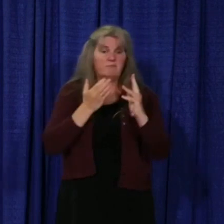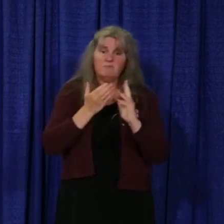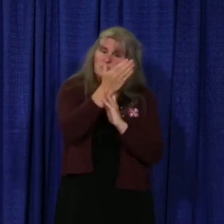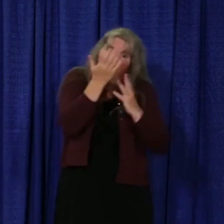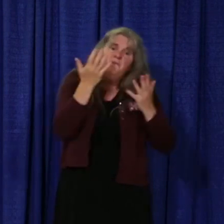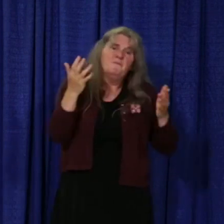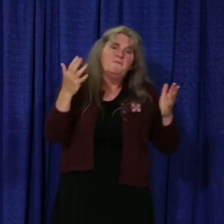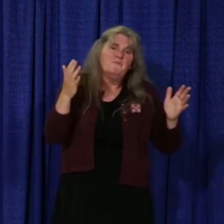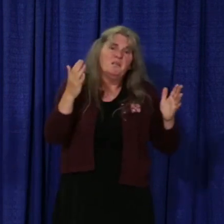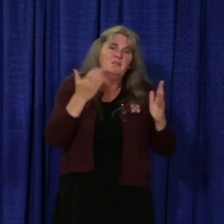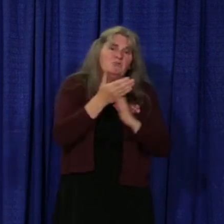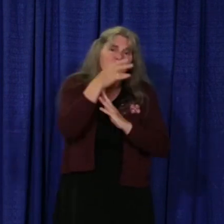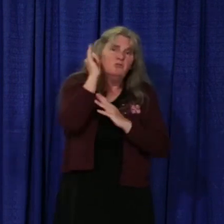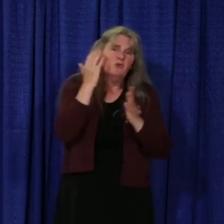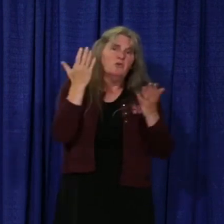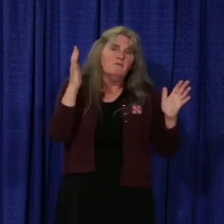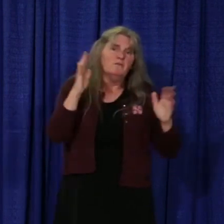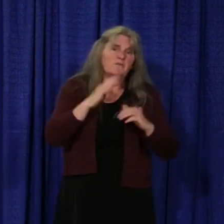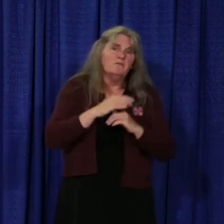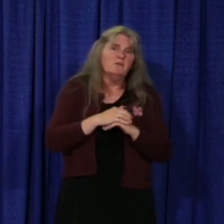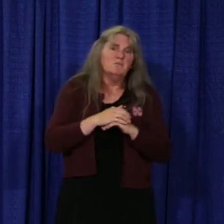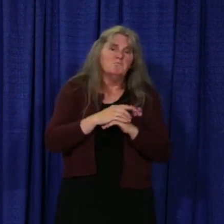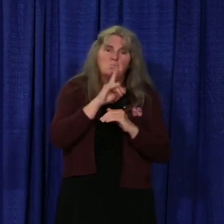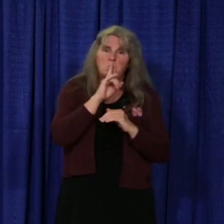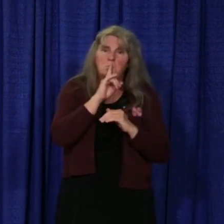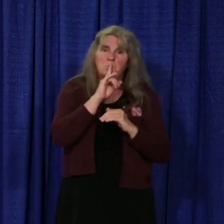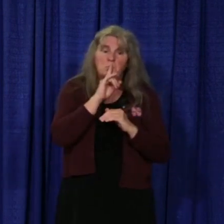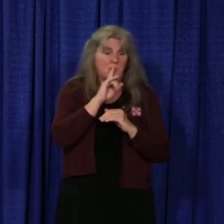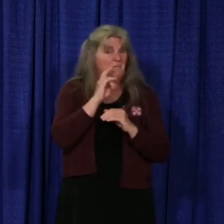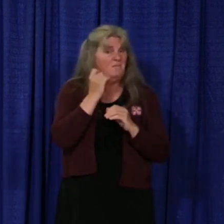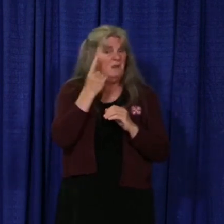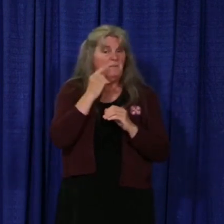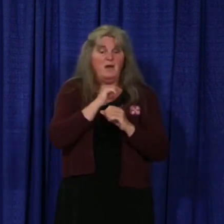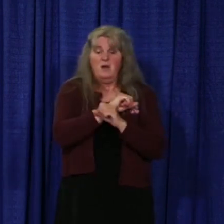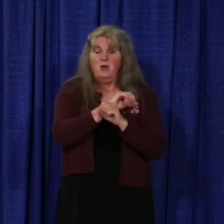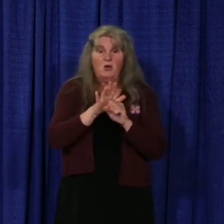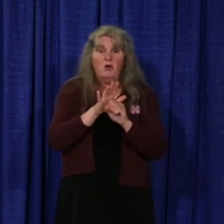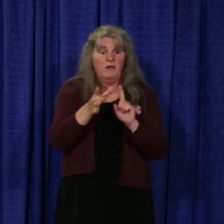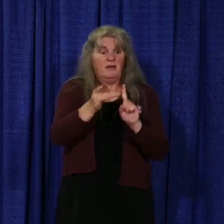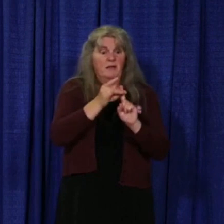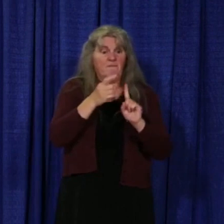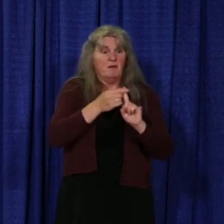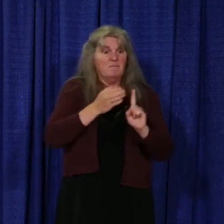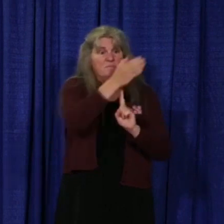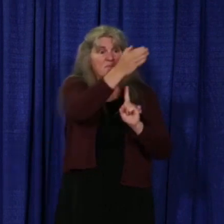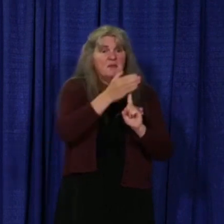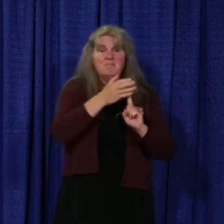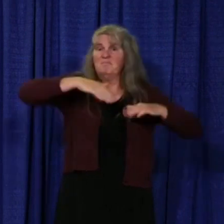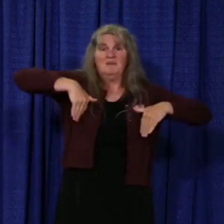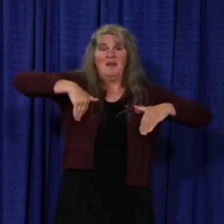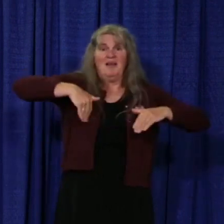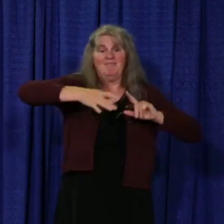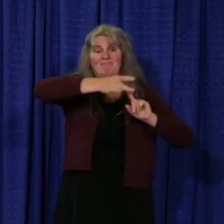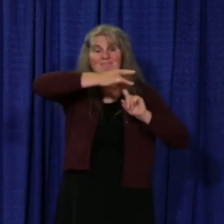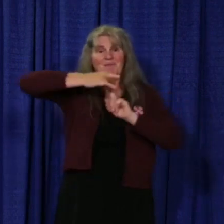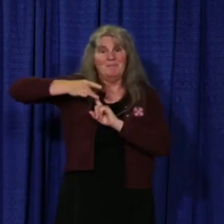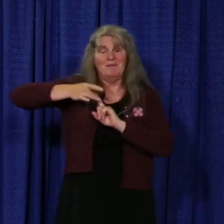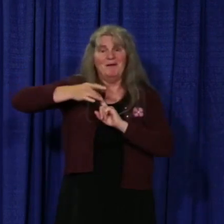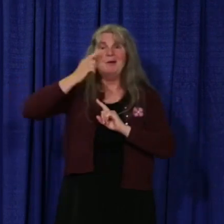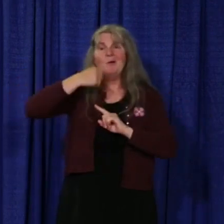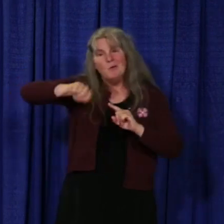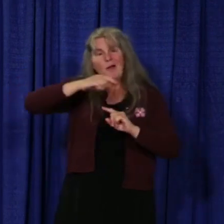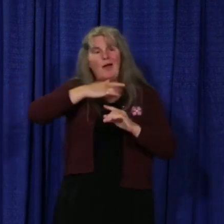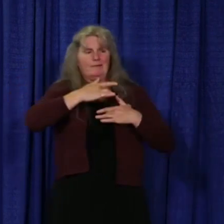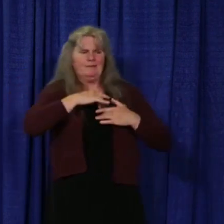through Yukon, and we have not reported a single COVID case based upon that traffic stream. We do know that there's a lot of concerns for